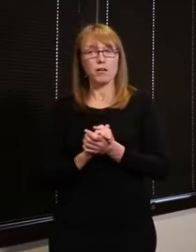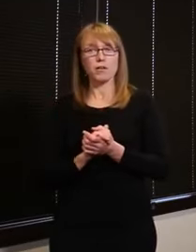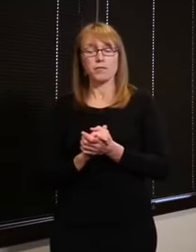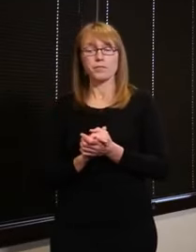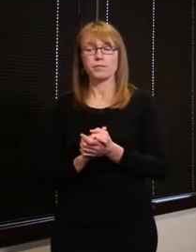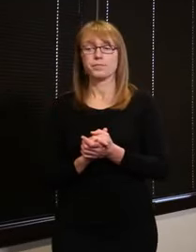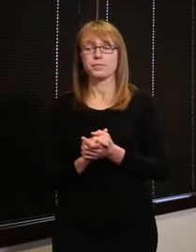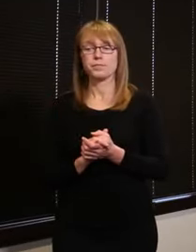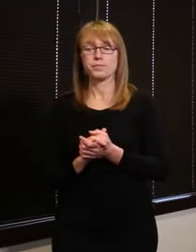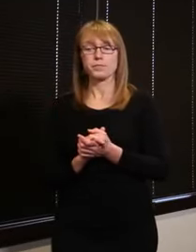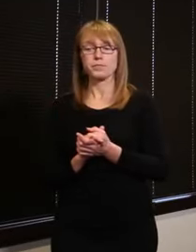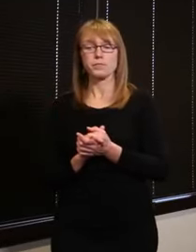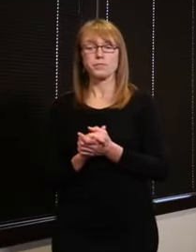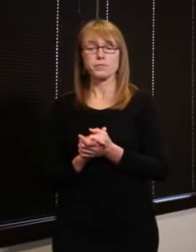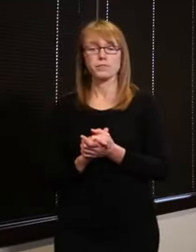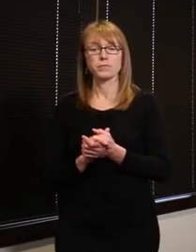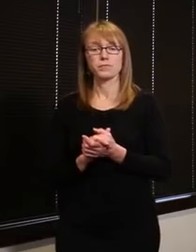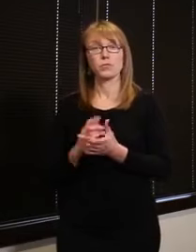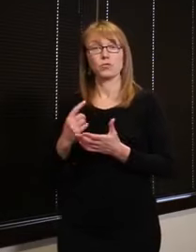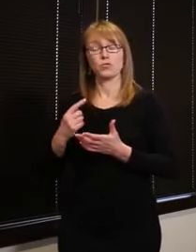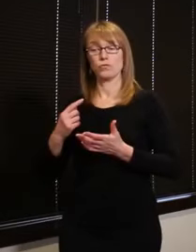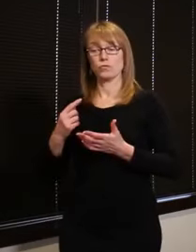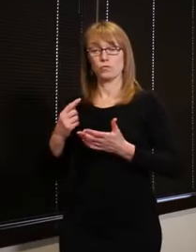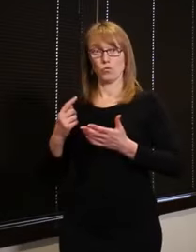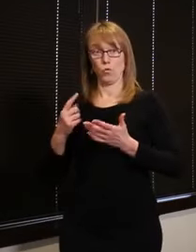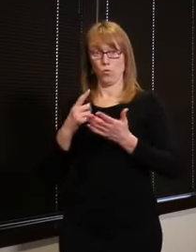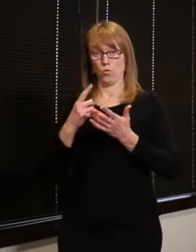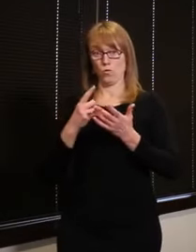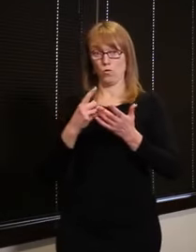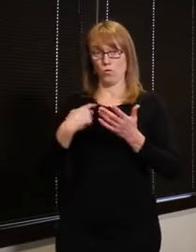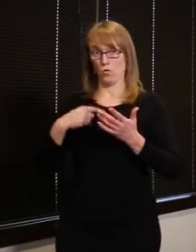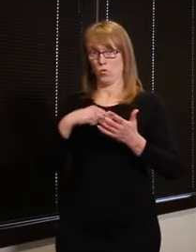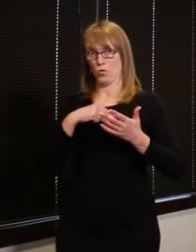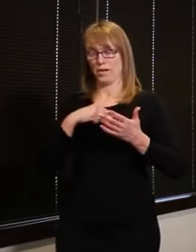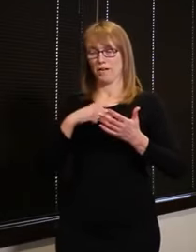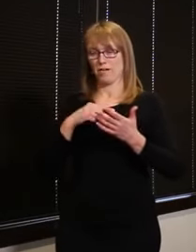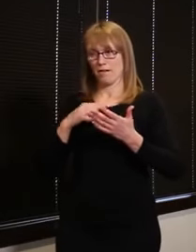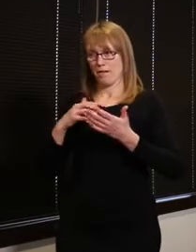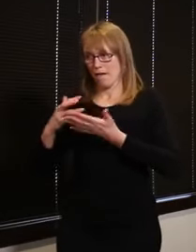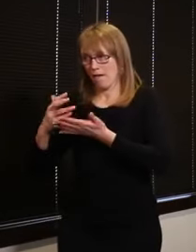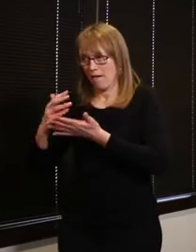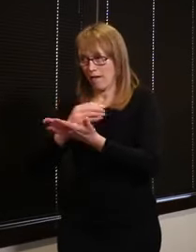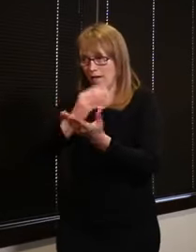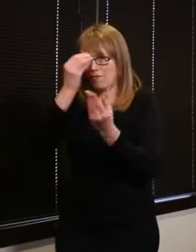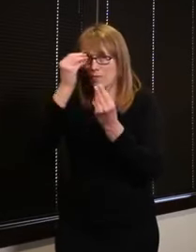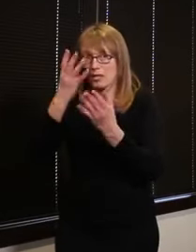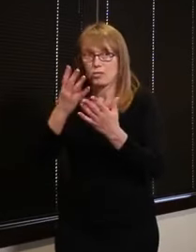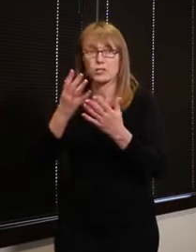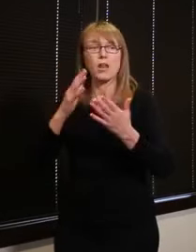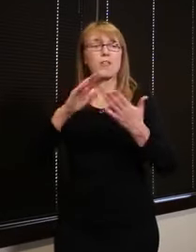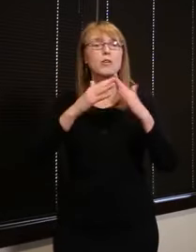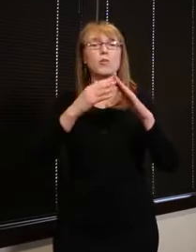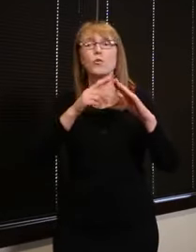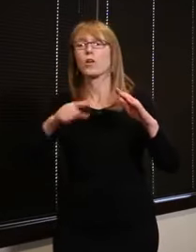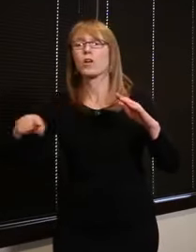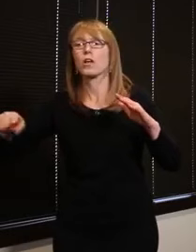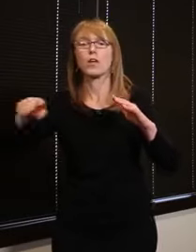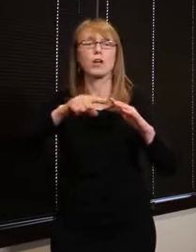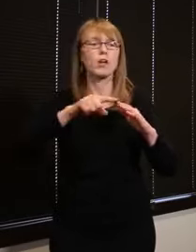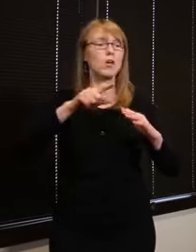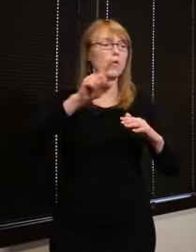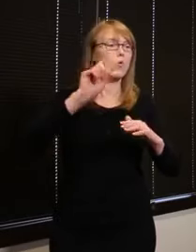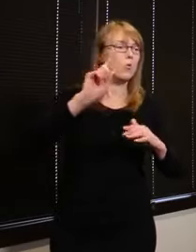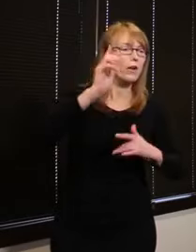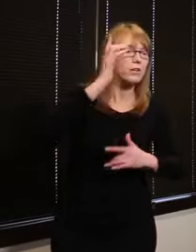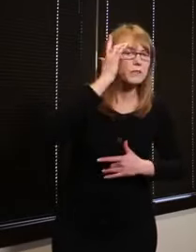is going on out in the community, those are all inputs into the model, then it calculates different numbers. And so it's not